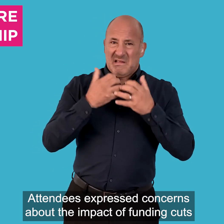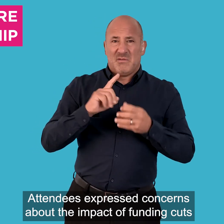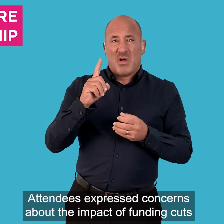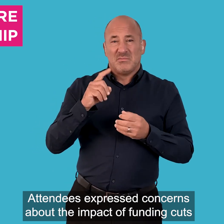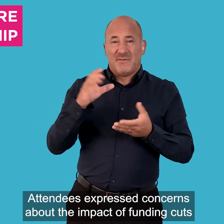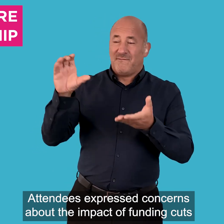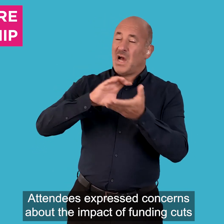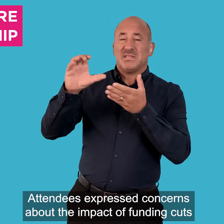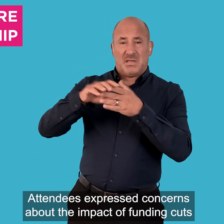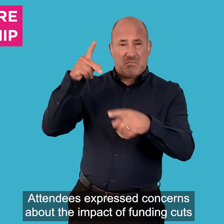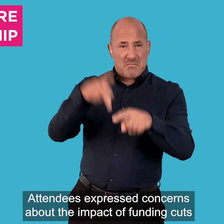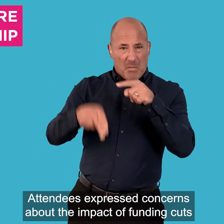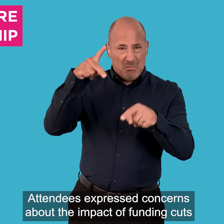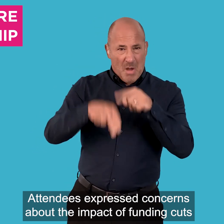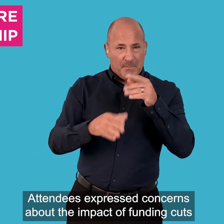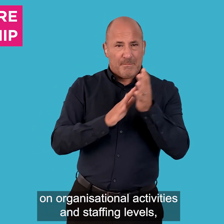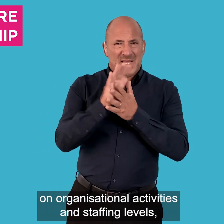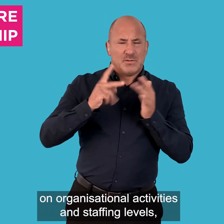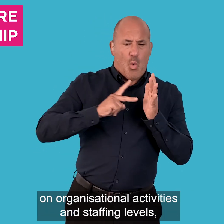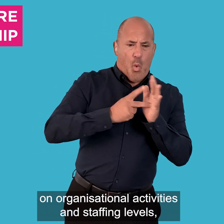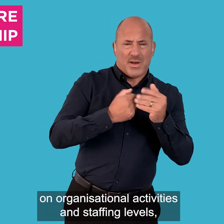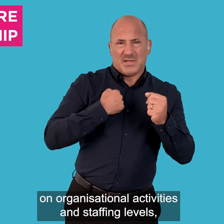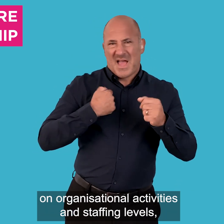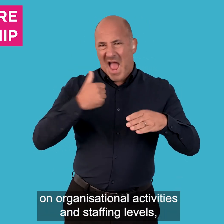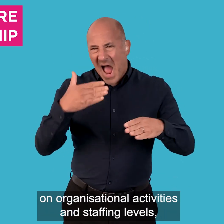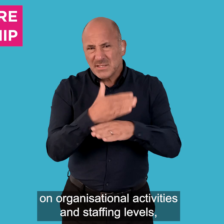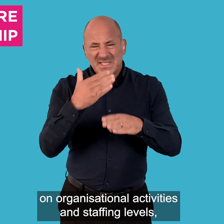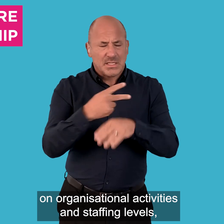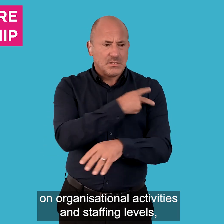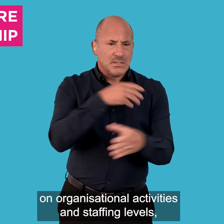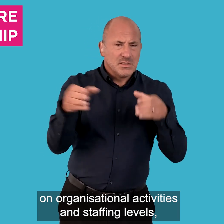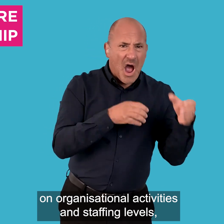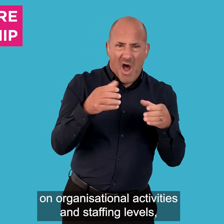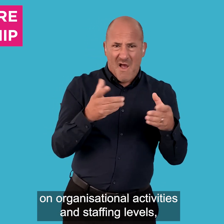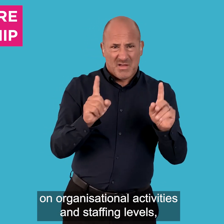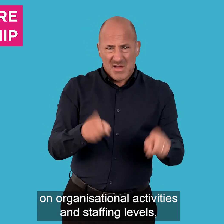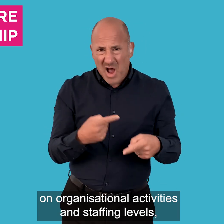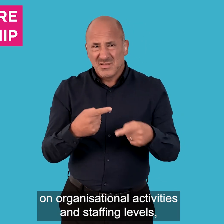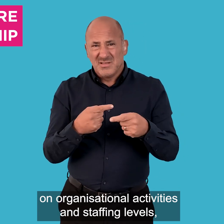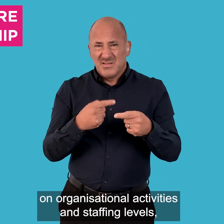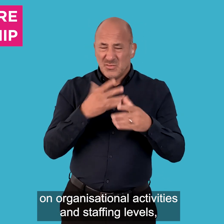about the impact of funding cuts on organisational activities and staffing levels,